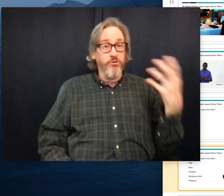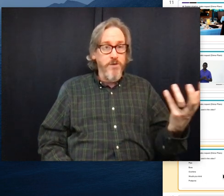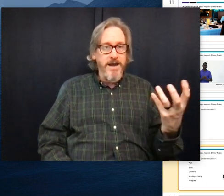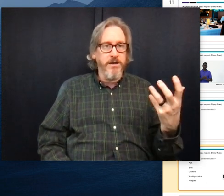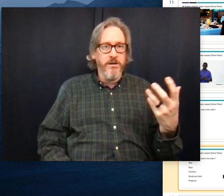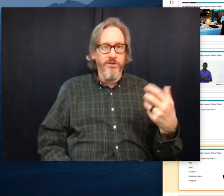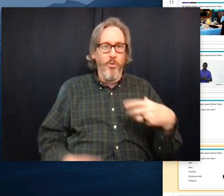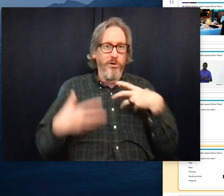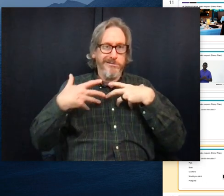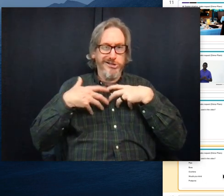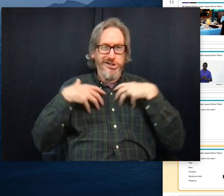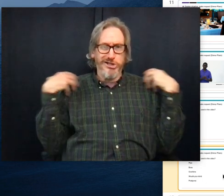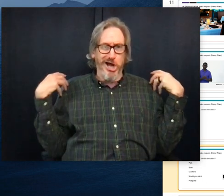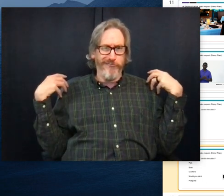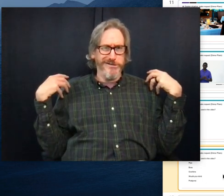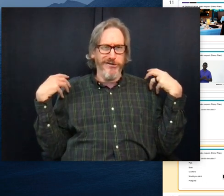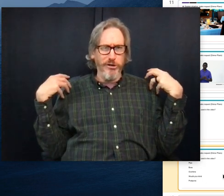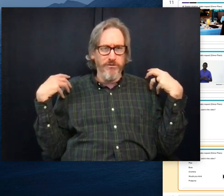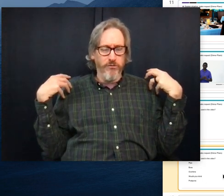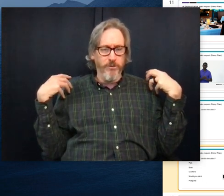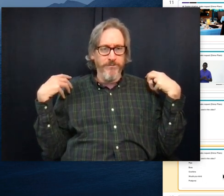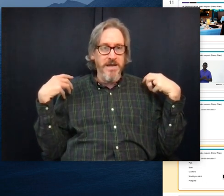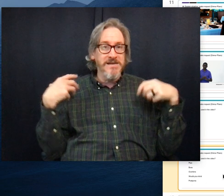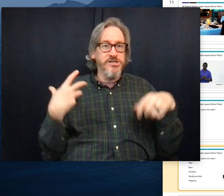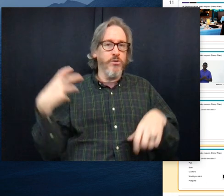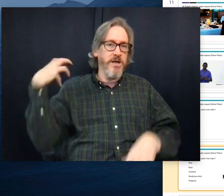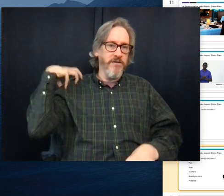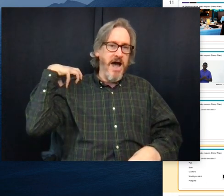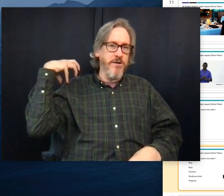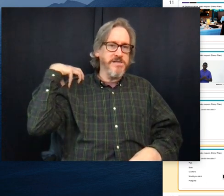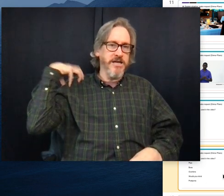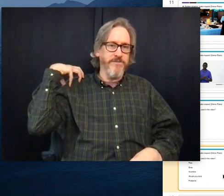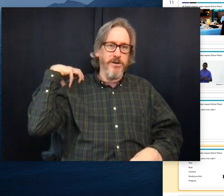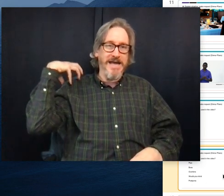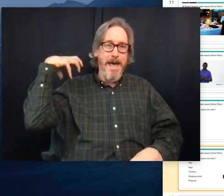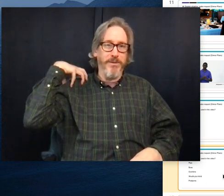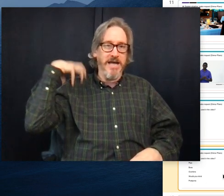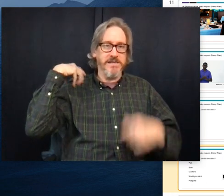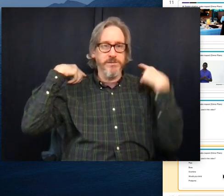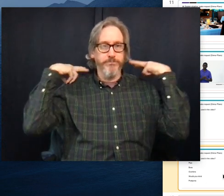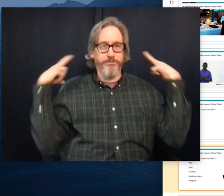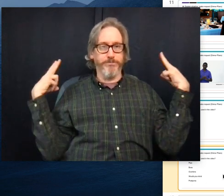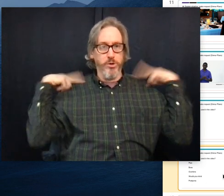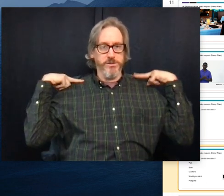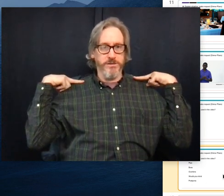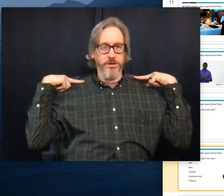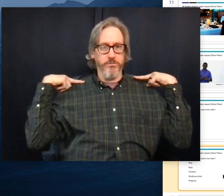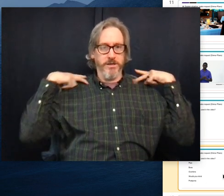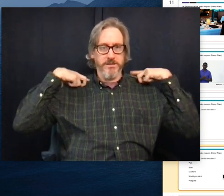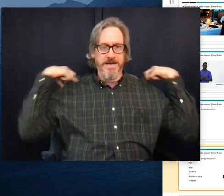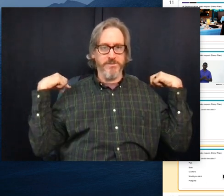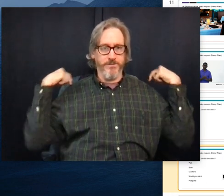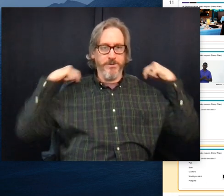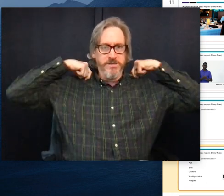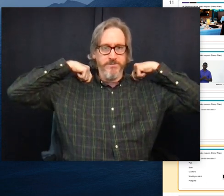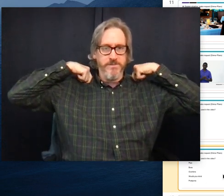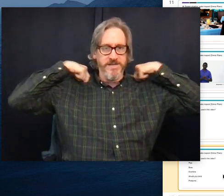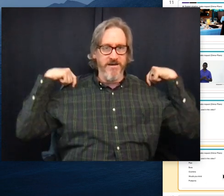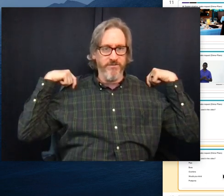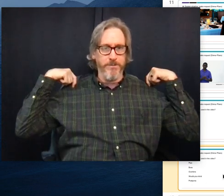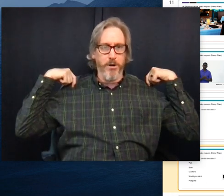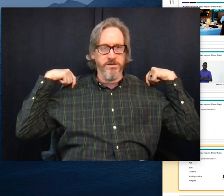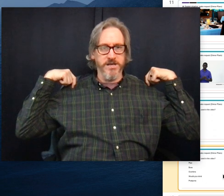higher the rank, the more stuff is on the uniform, right? So I always think about, like, epaulets, those, little tabs up here, and